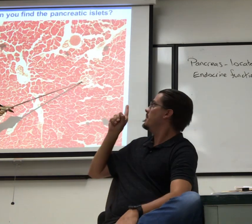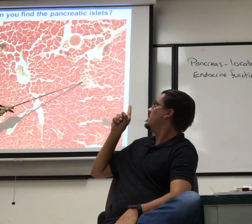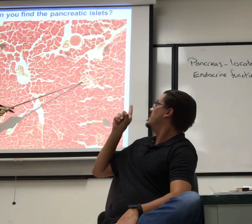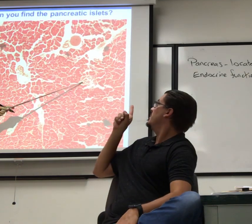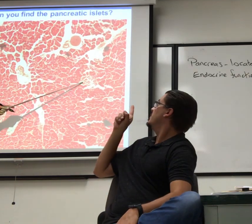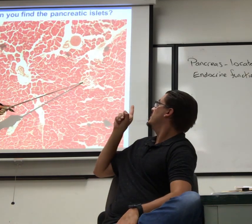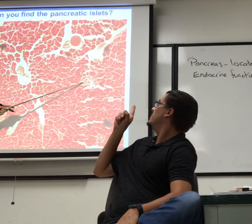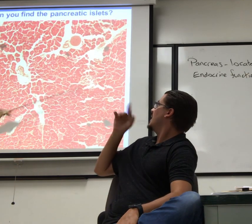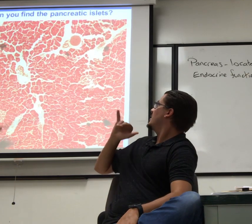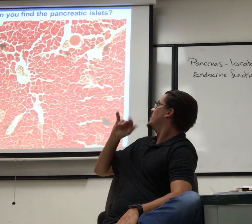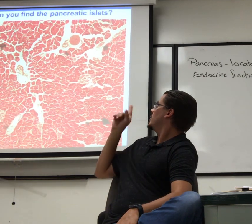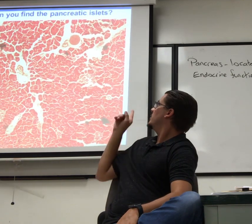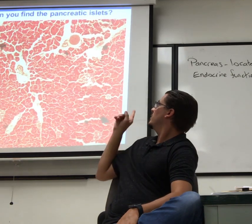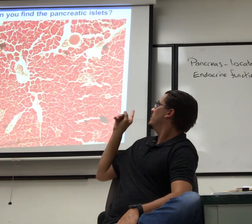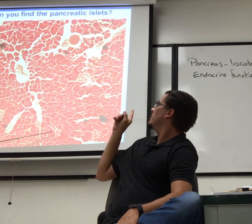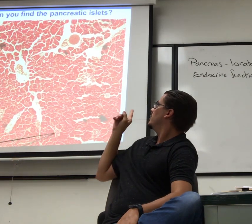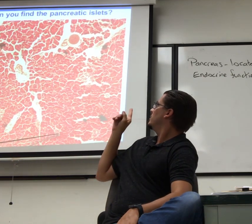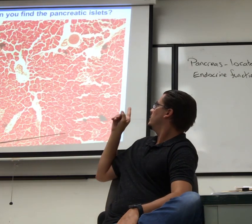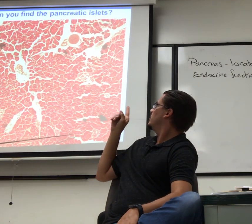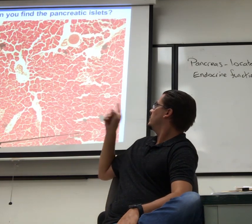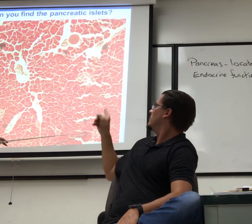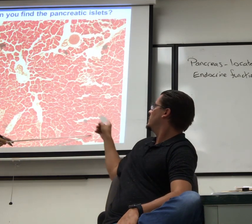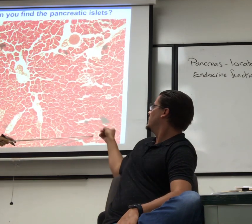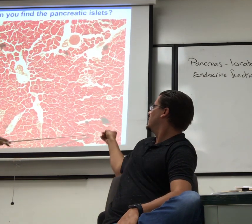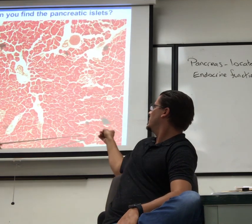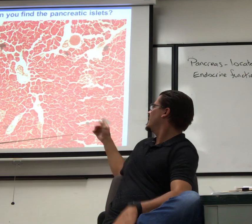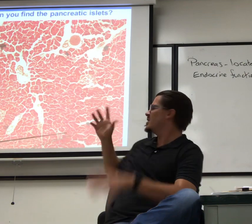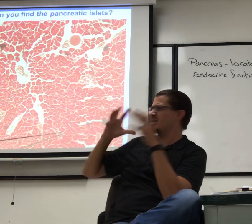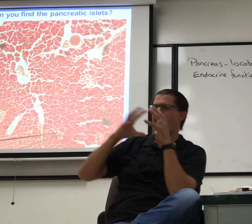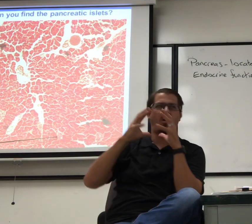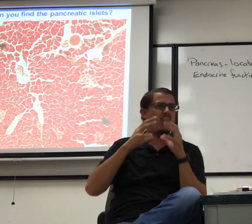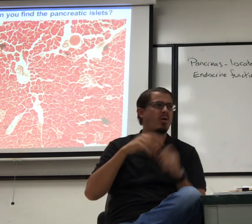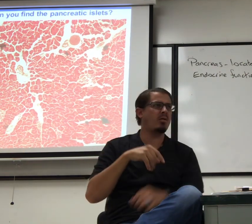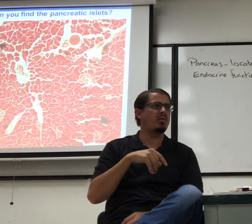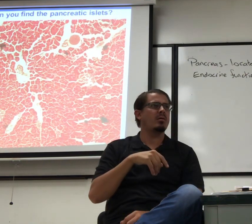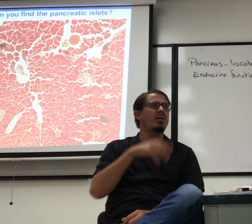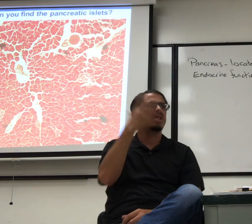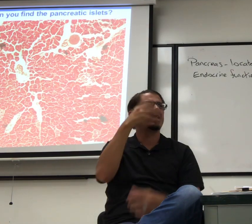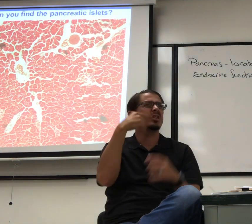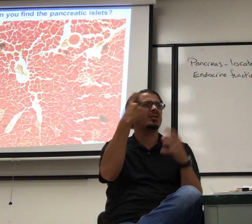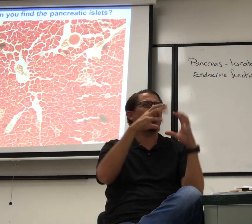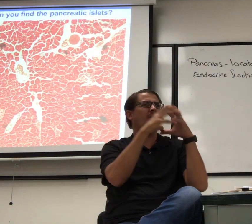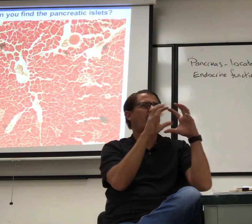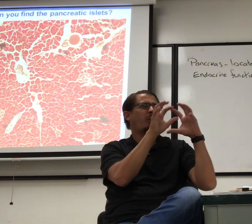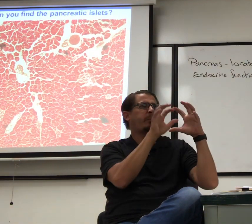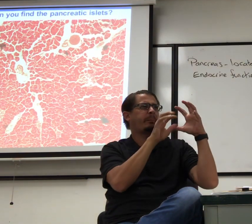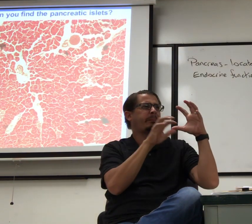darkly stained nuclei of the cells. Boom, boom. That's